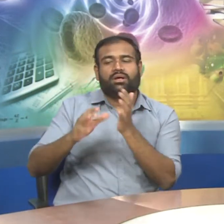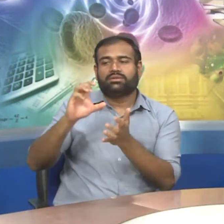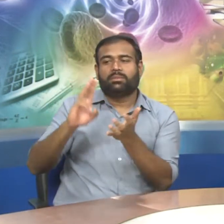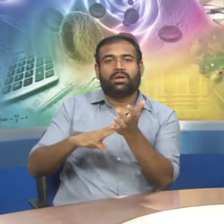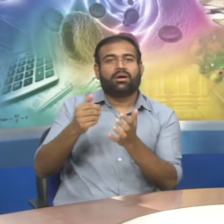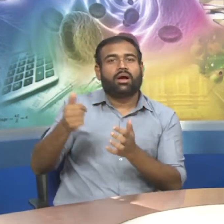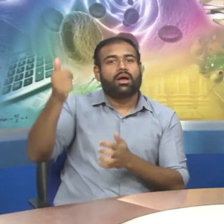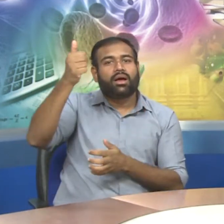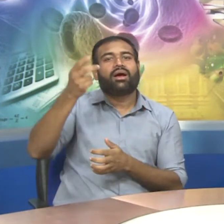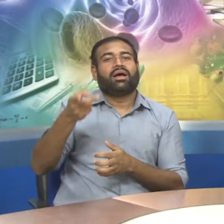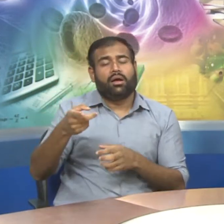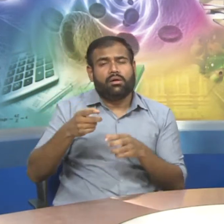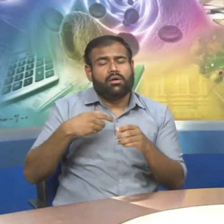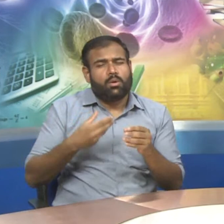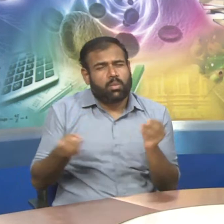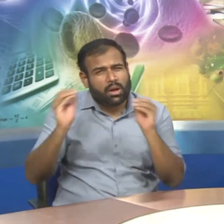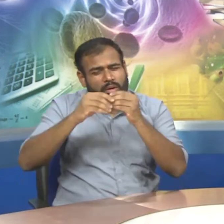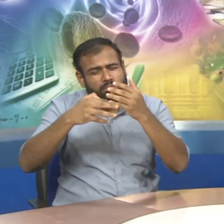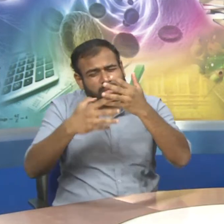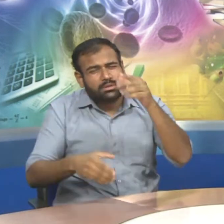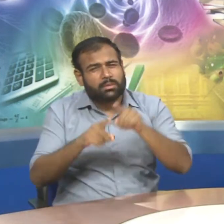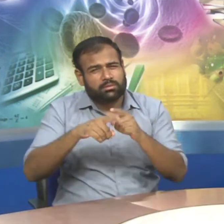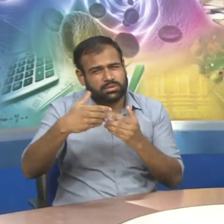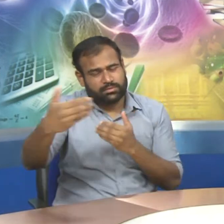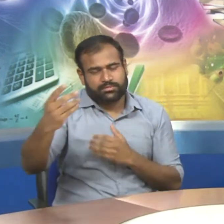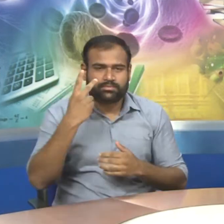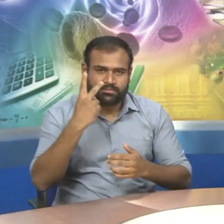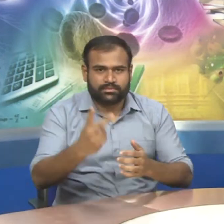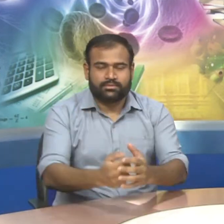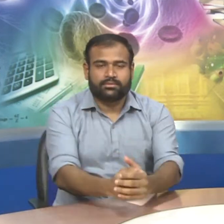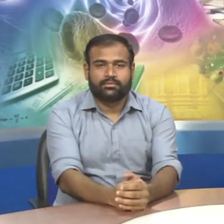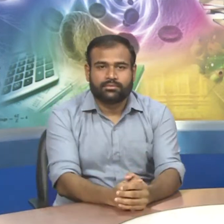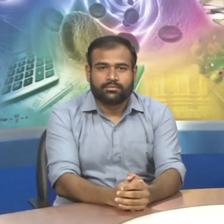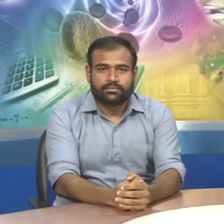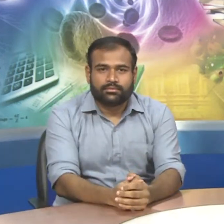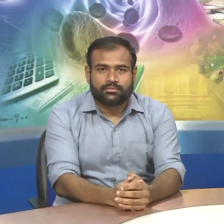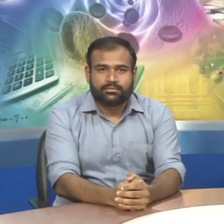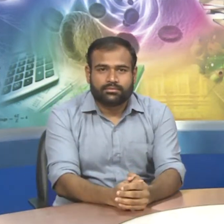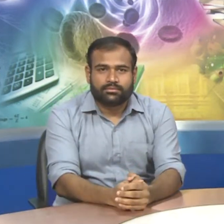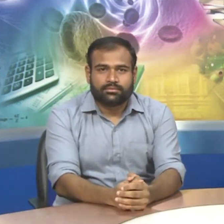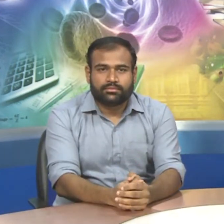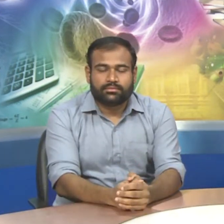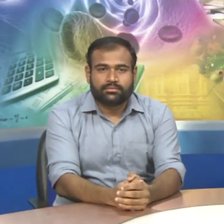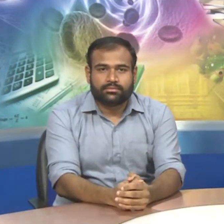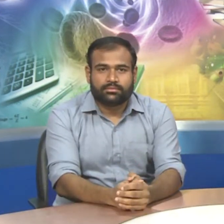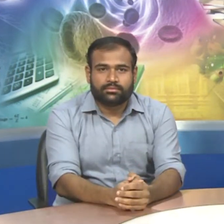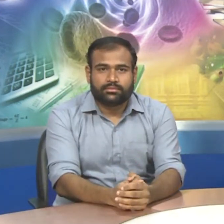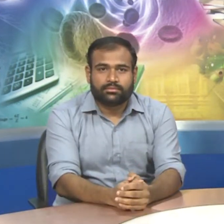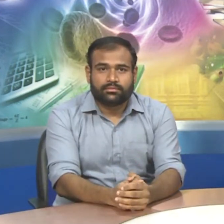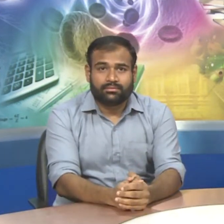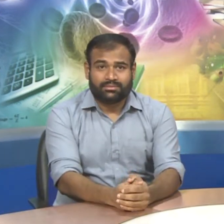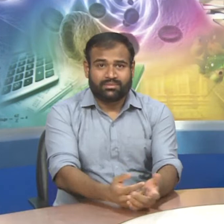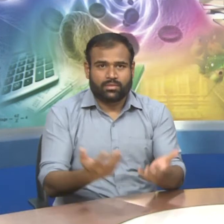So it is again a new sign. So there are so many examples. I would be showing some more examples further slides.